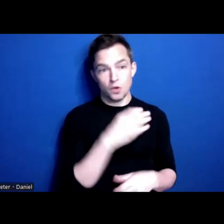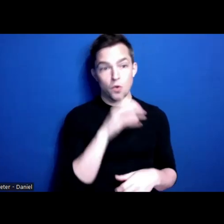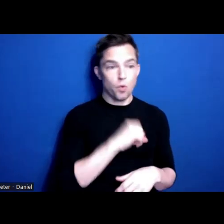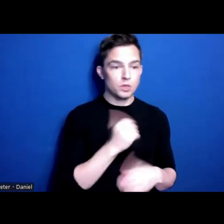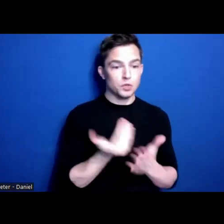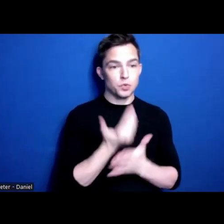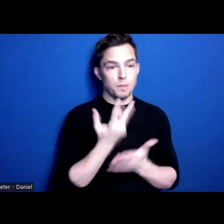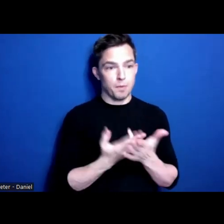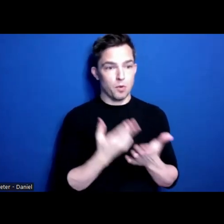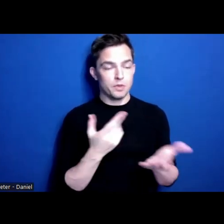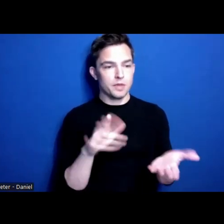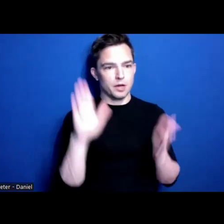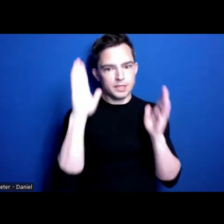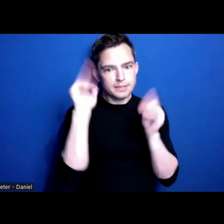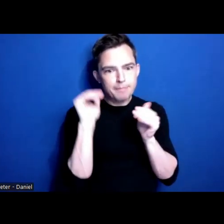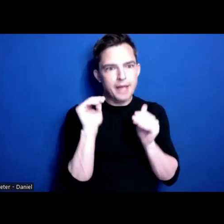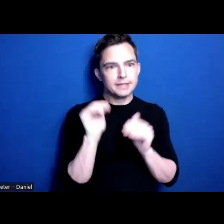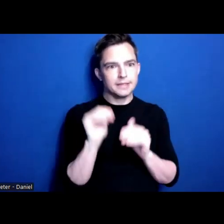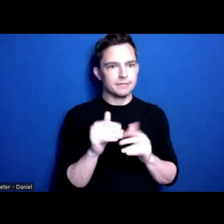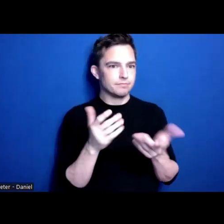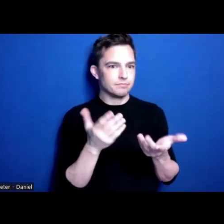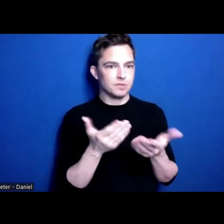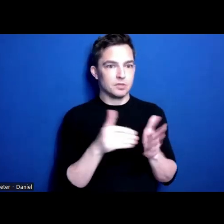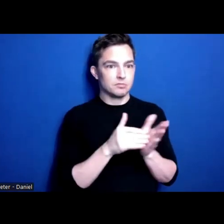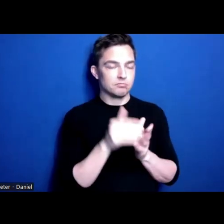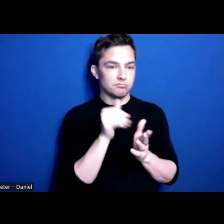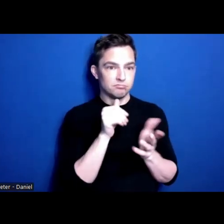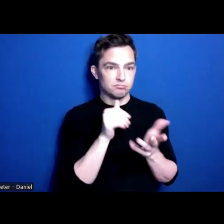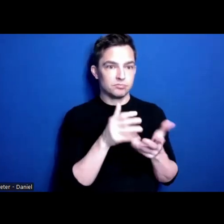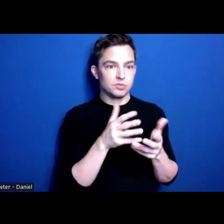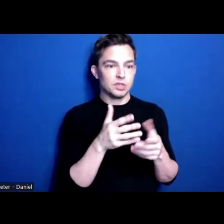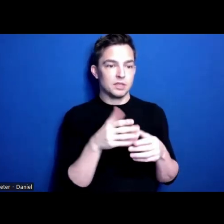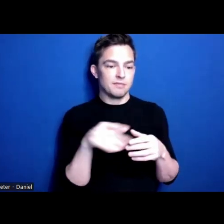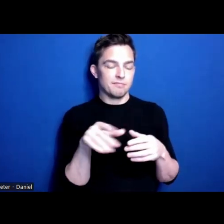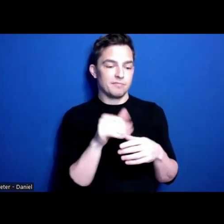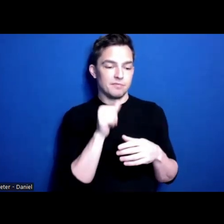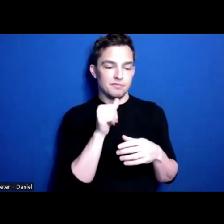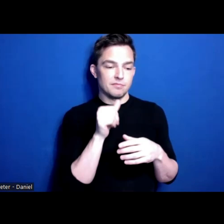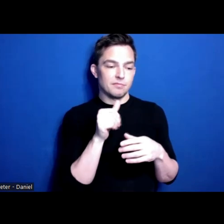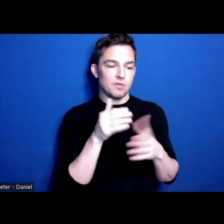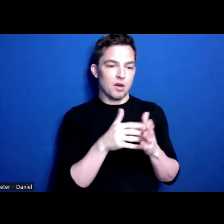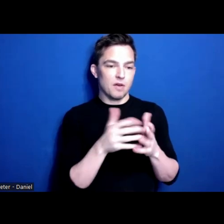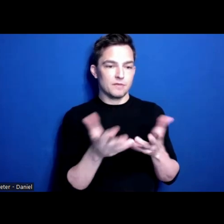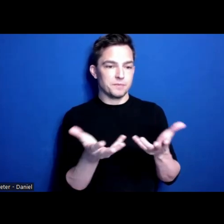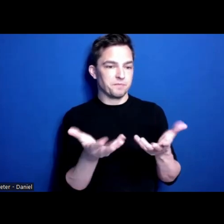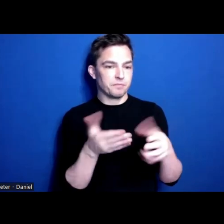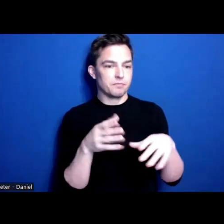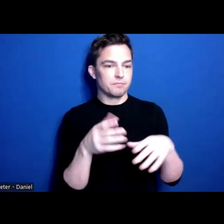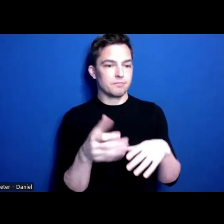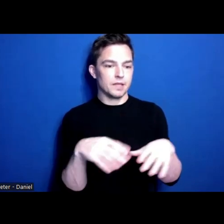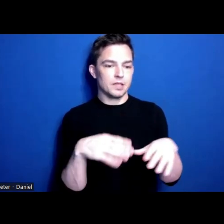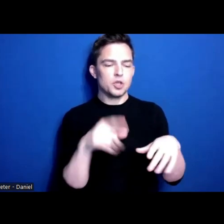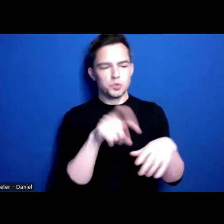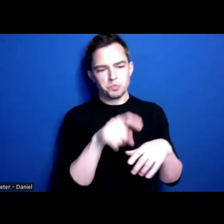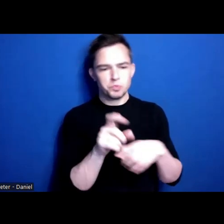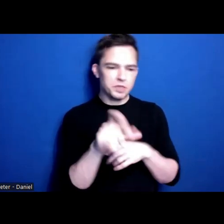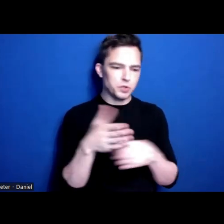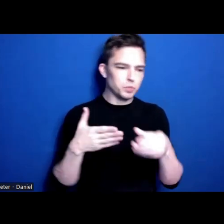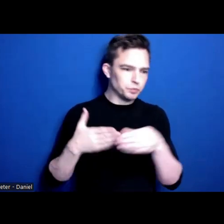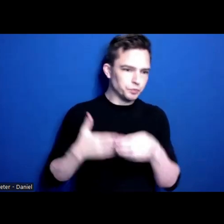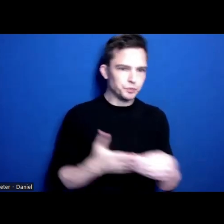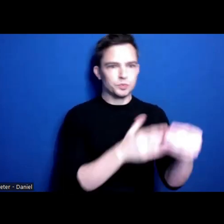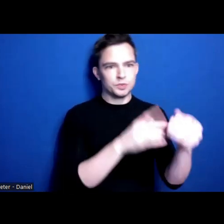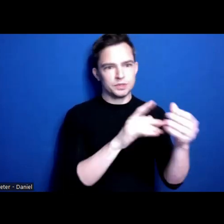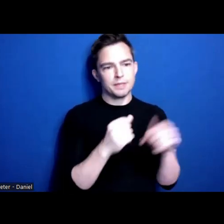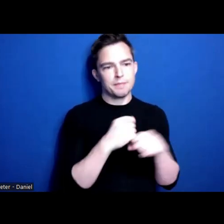are expected to, and indeed even often wish to, spearhead these initiatives and to make the university a more equitable and